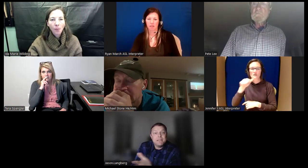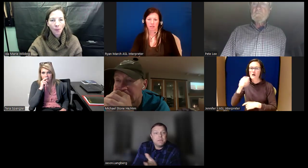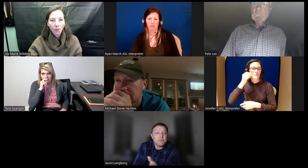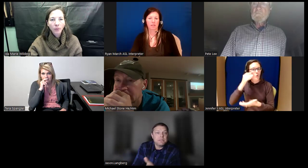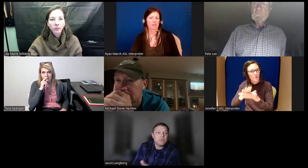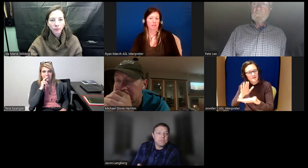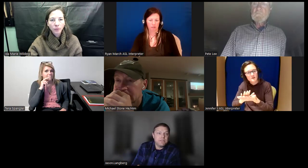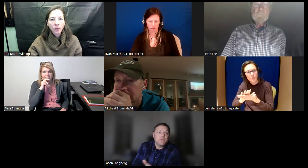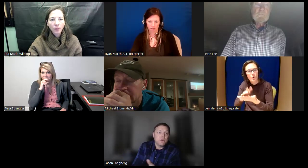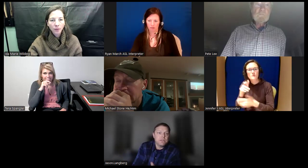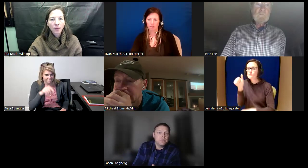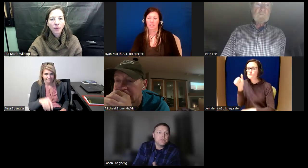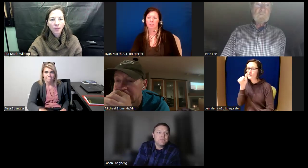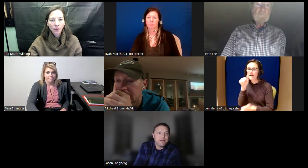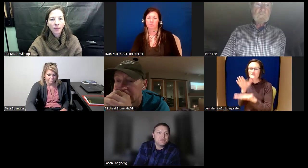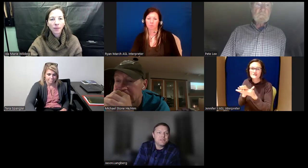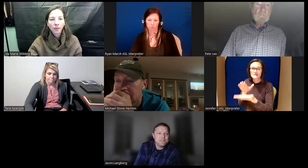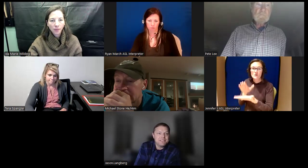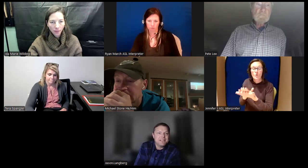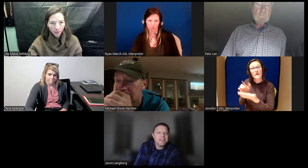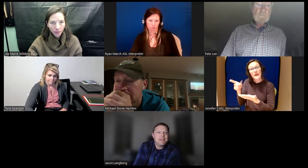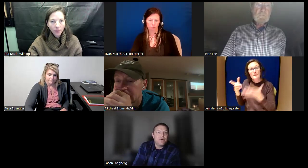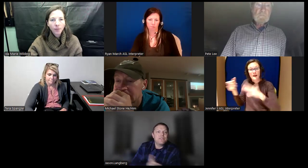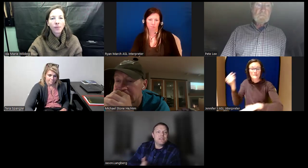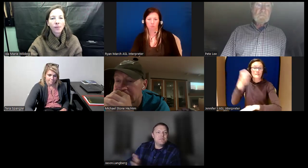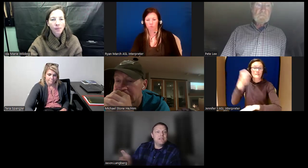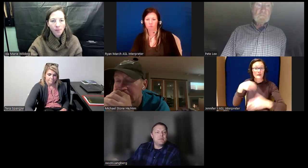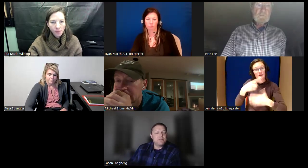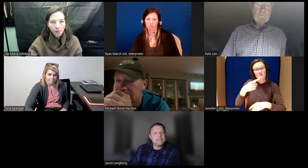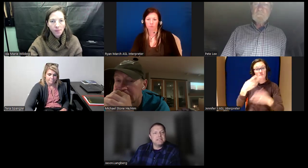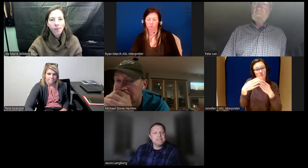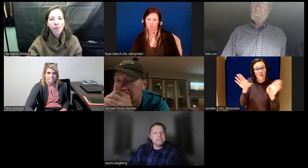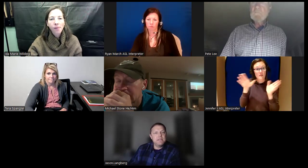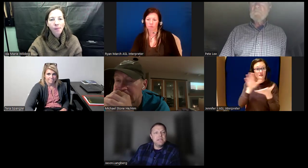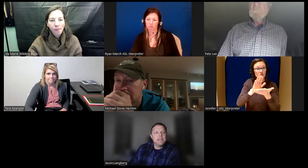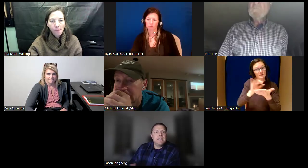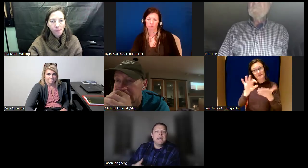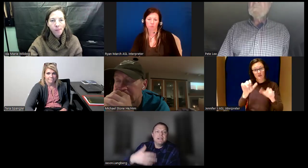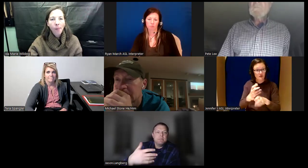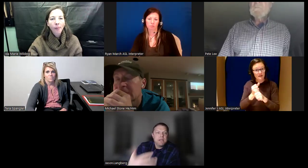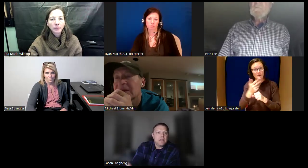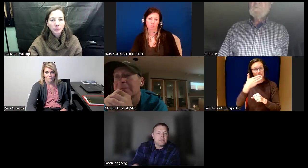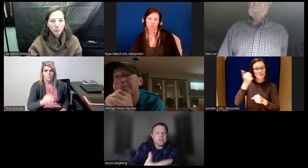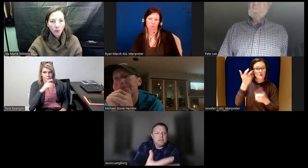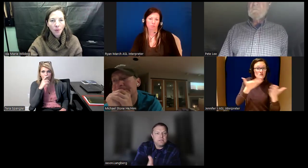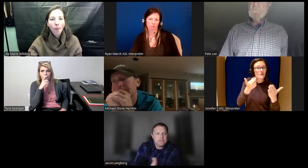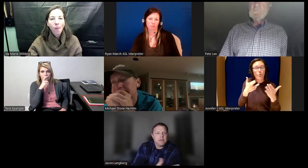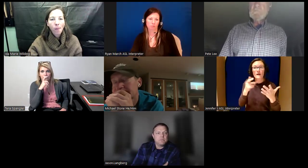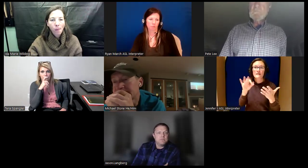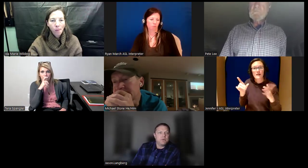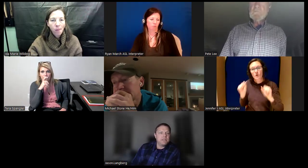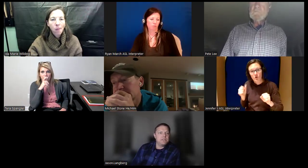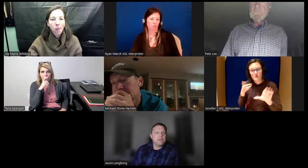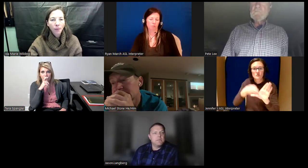be in the public schools if they were to receive better services, or if they could be at a place like CSDB. And it may also, I think, to